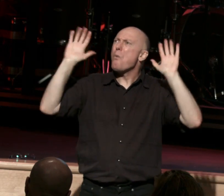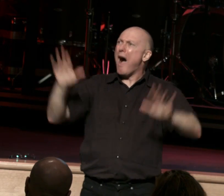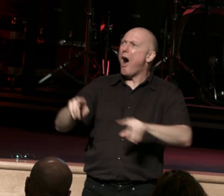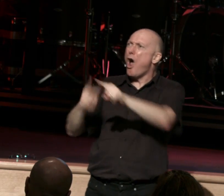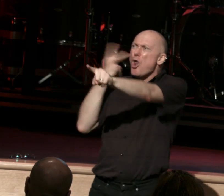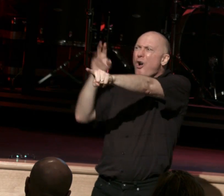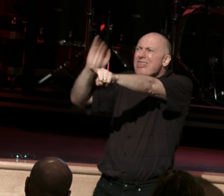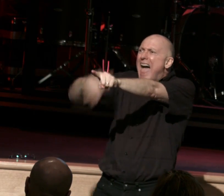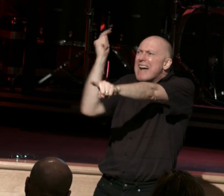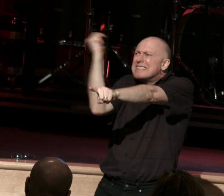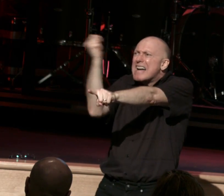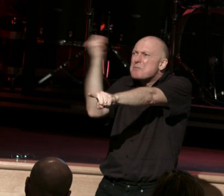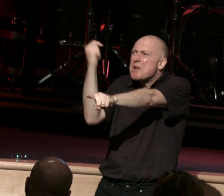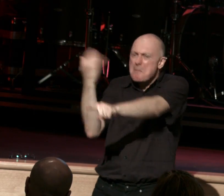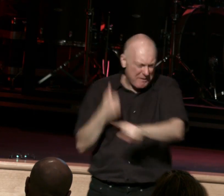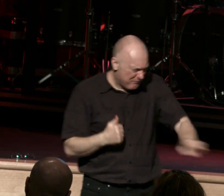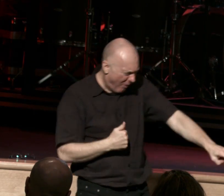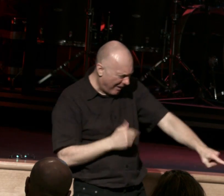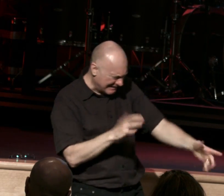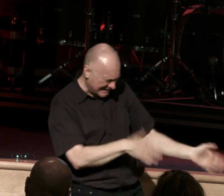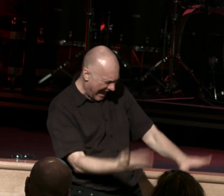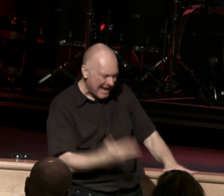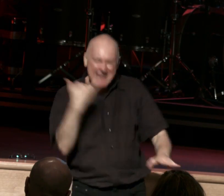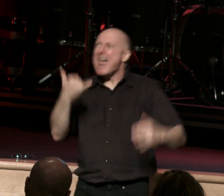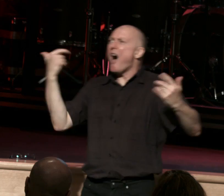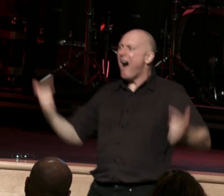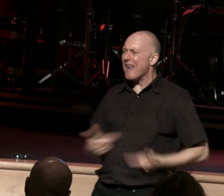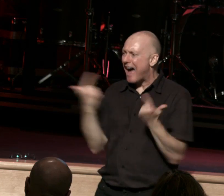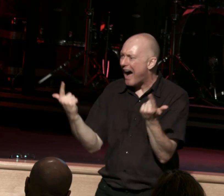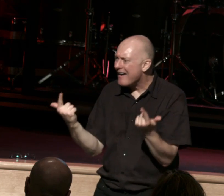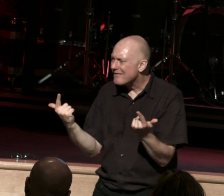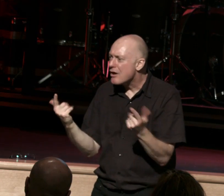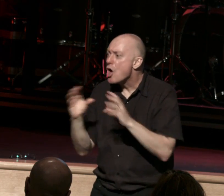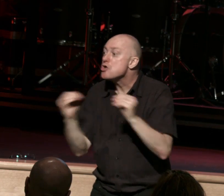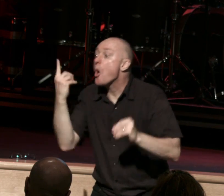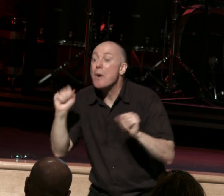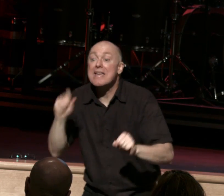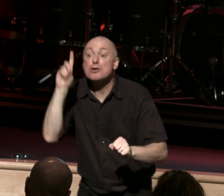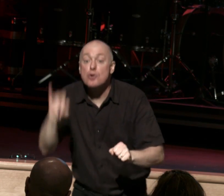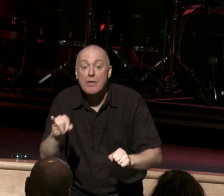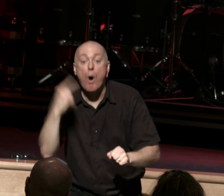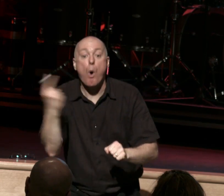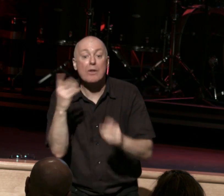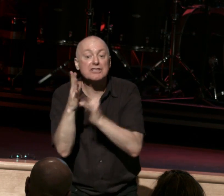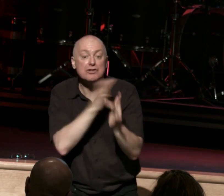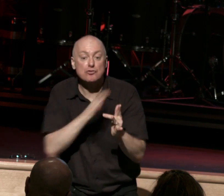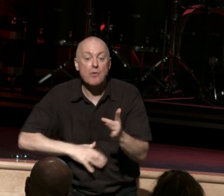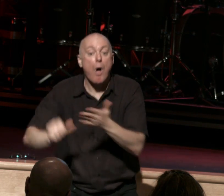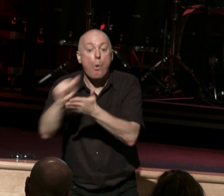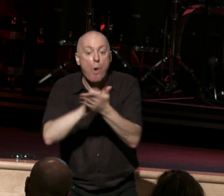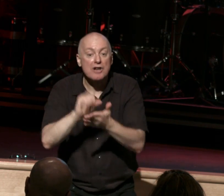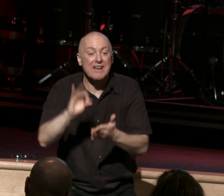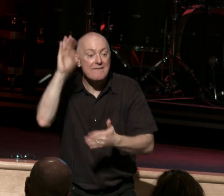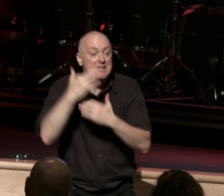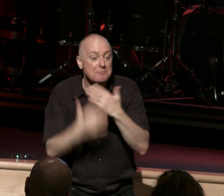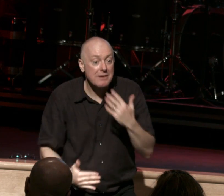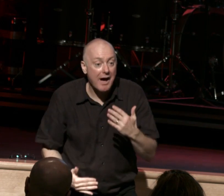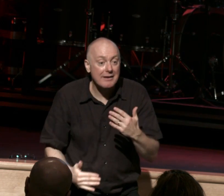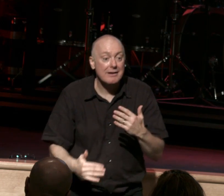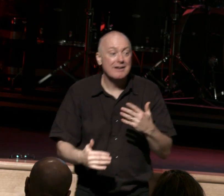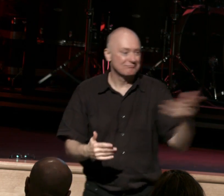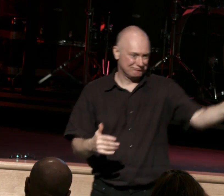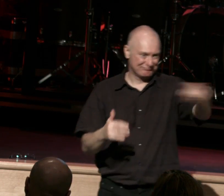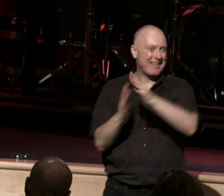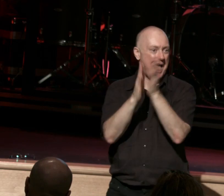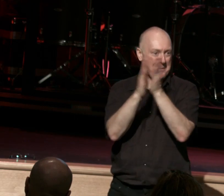marvel, and we're like, wow, look at that person. They were dead, but now they're alive. No one can do that but Jesus Christ through the washing of his